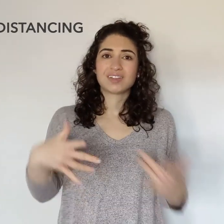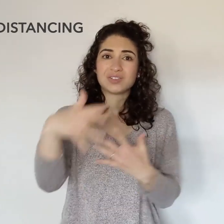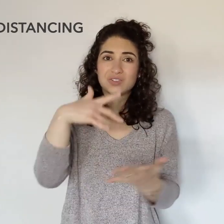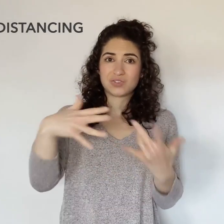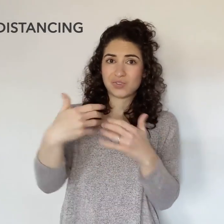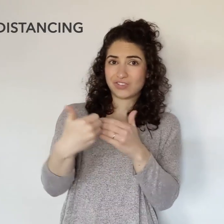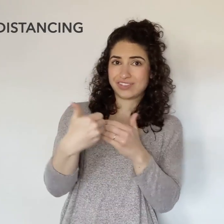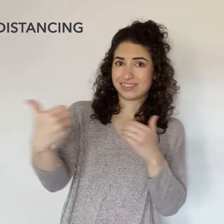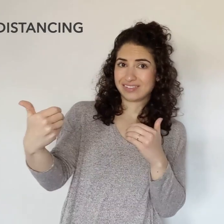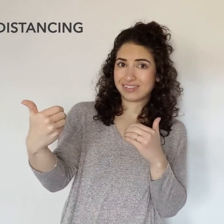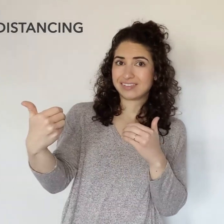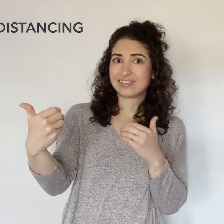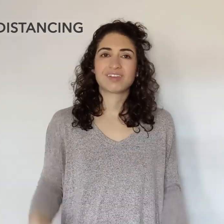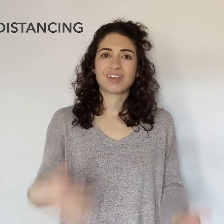Social distancing.